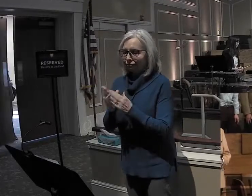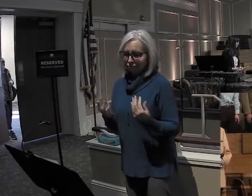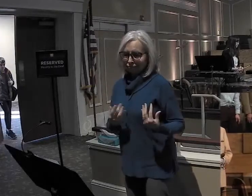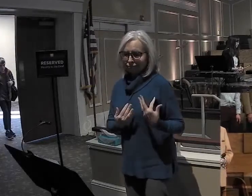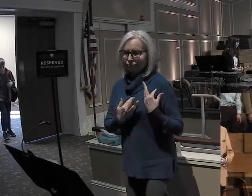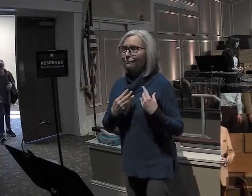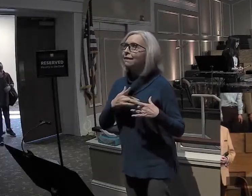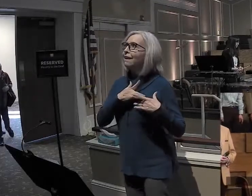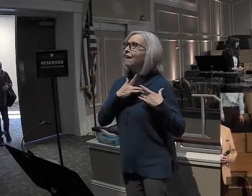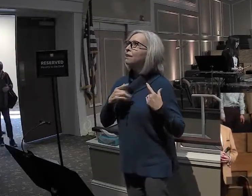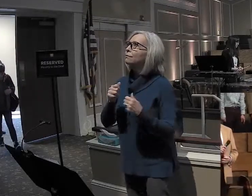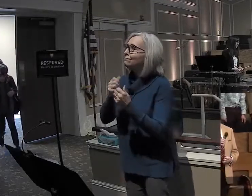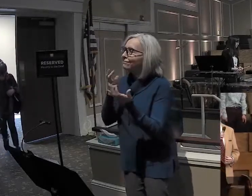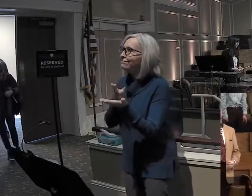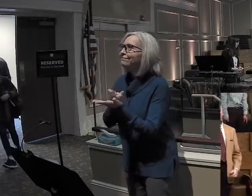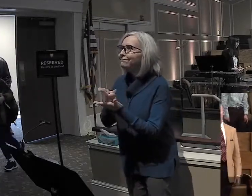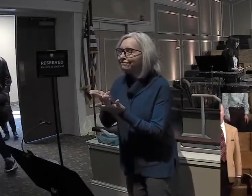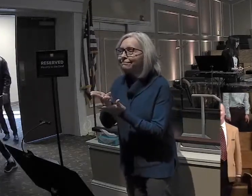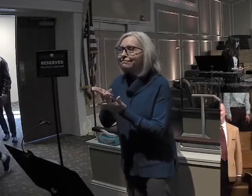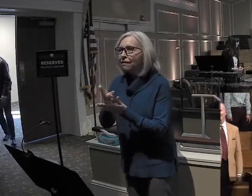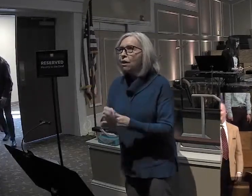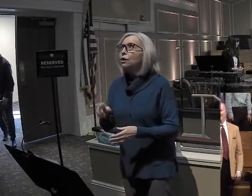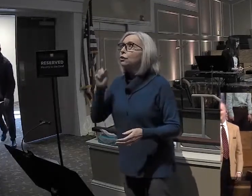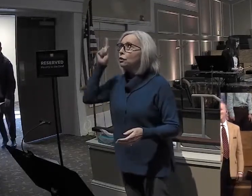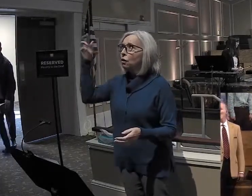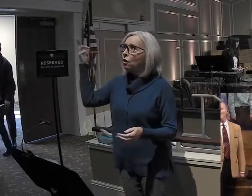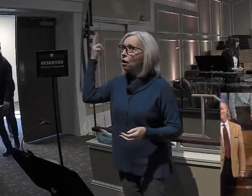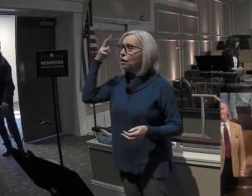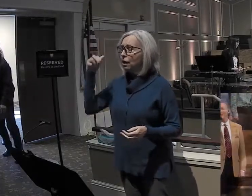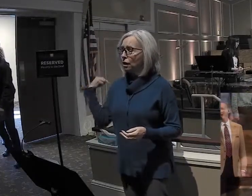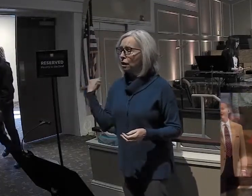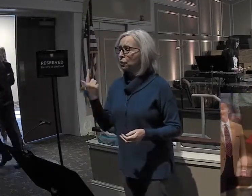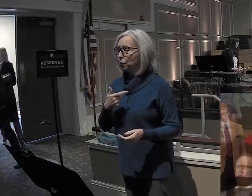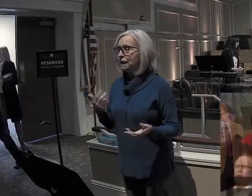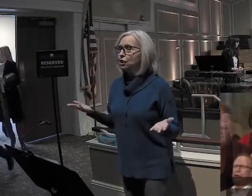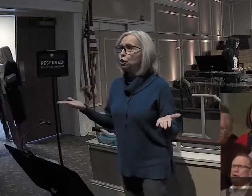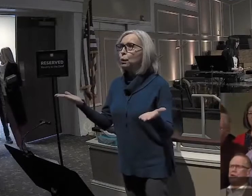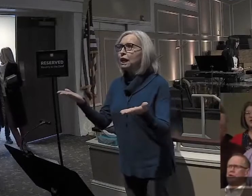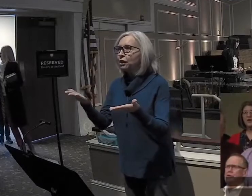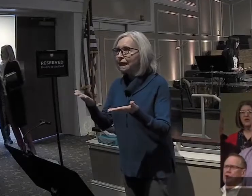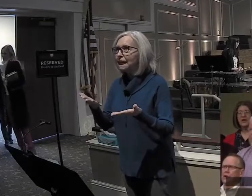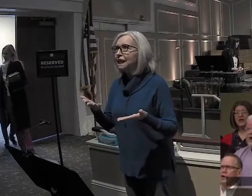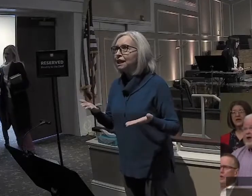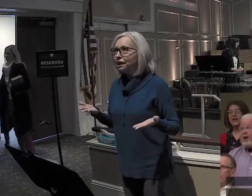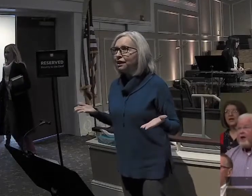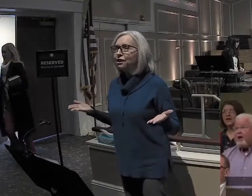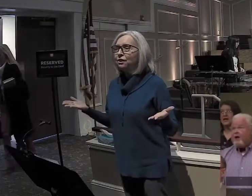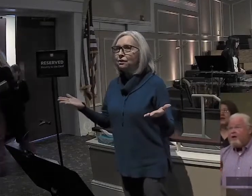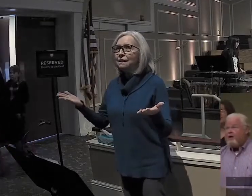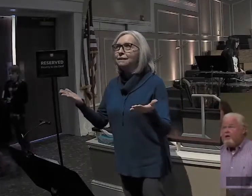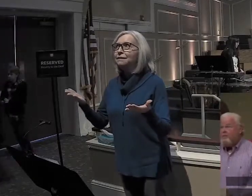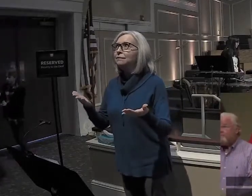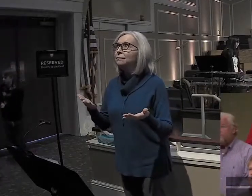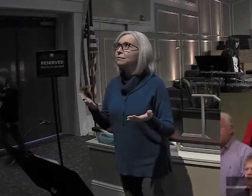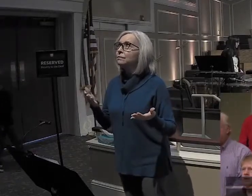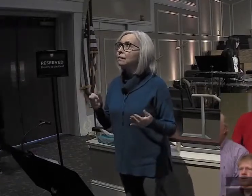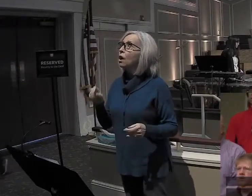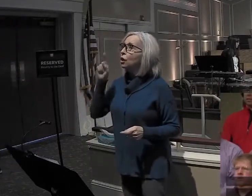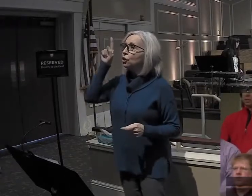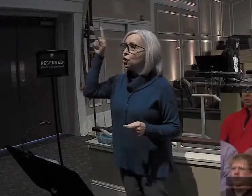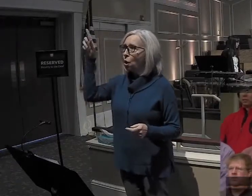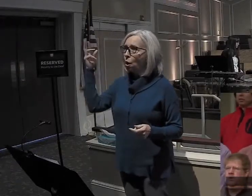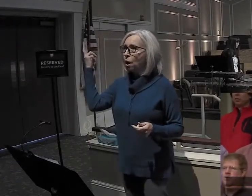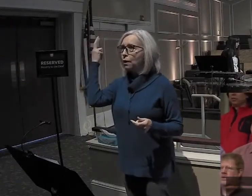hearts with truth. Let's sing, church. You're the reason we're here. You're the reason we sing,